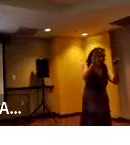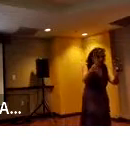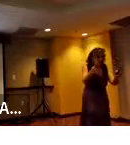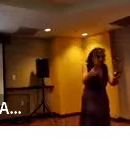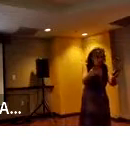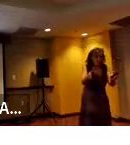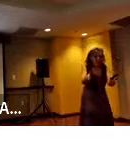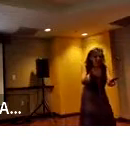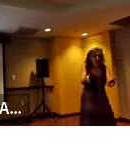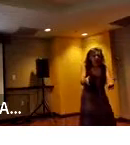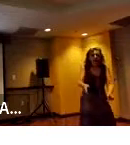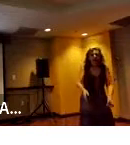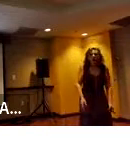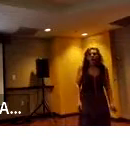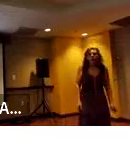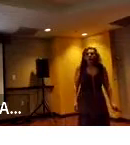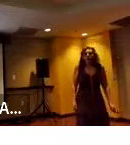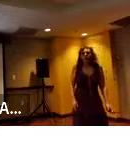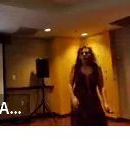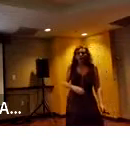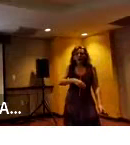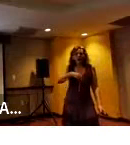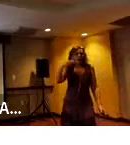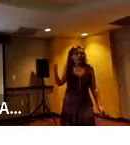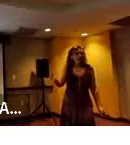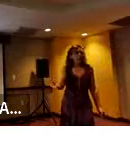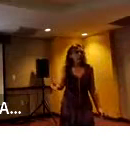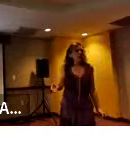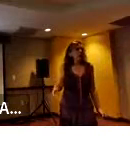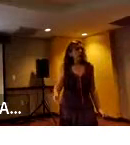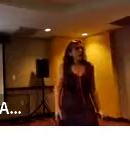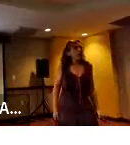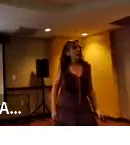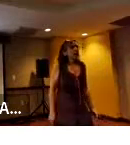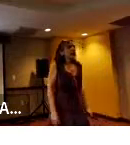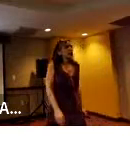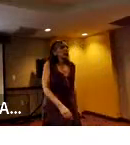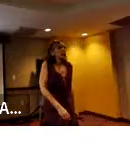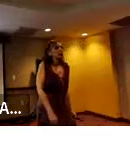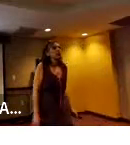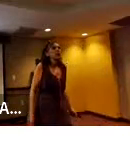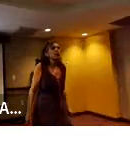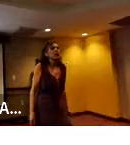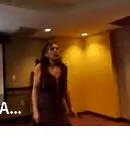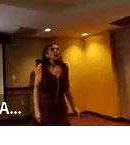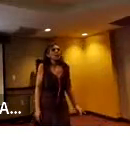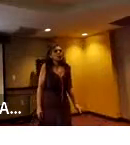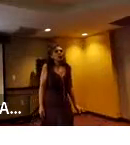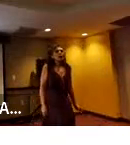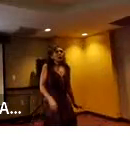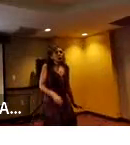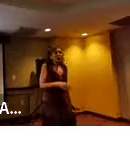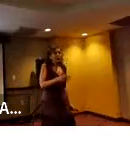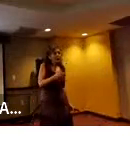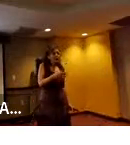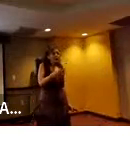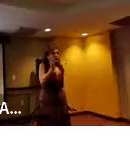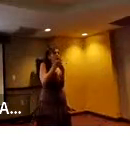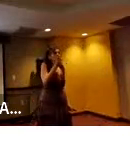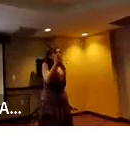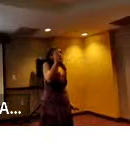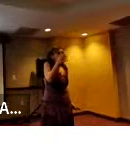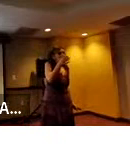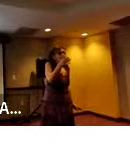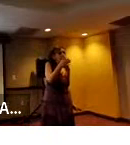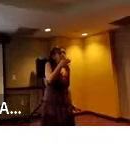state of being held, not moving forward, but it is introducing, it's